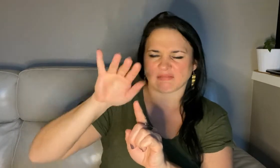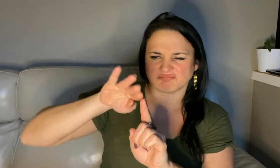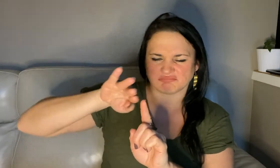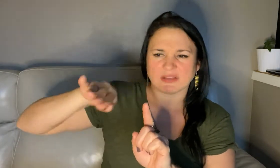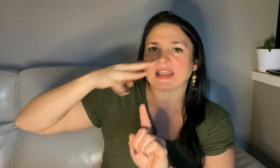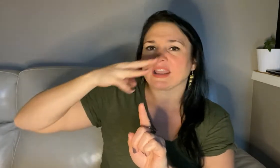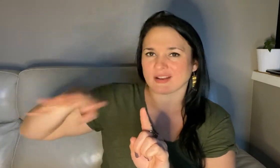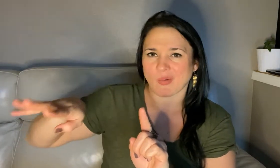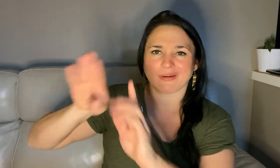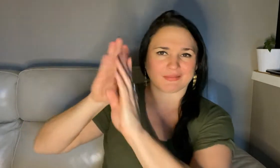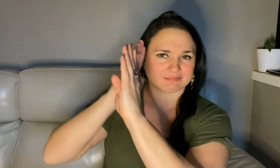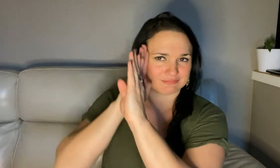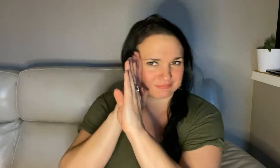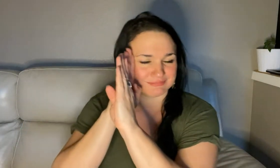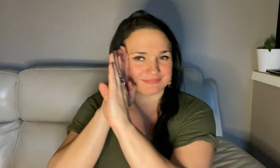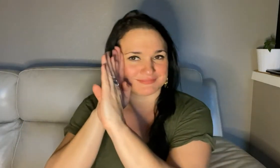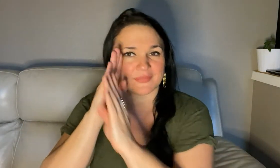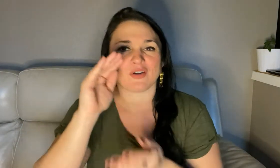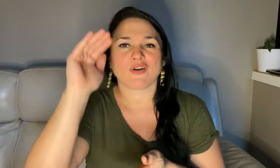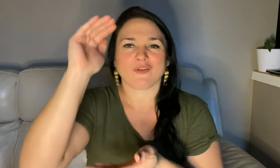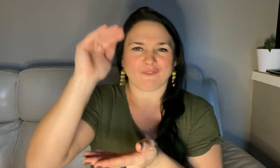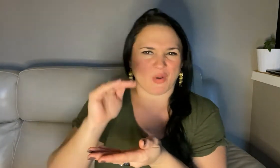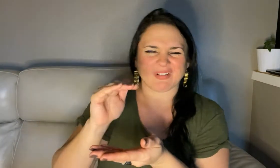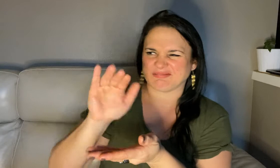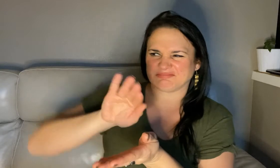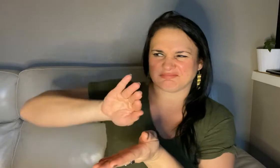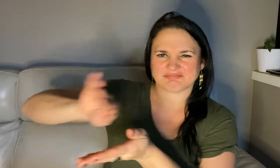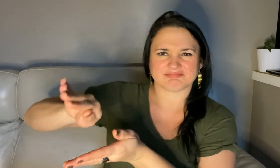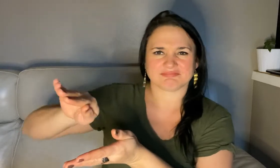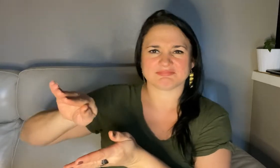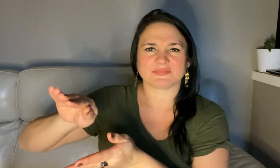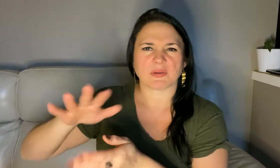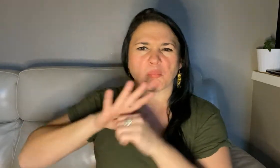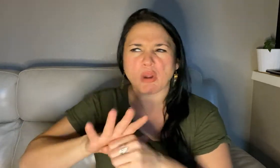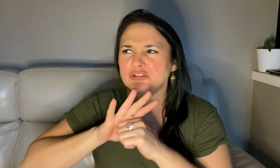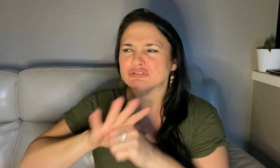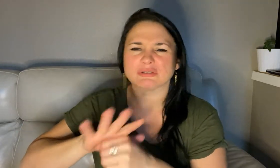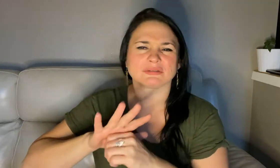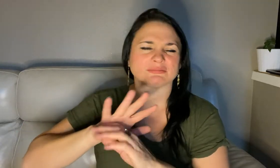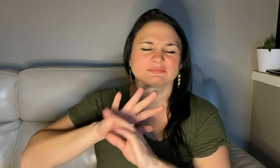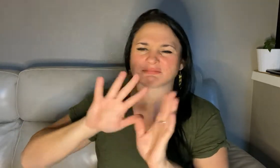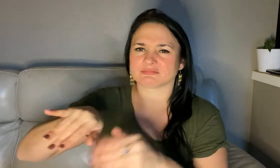wall. Just reduce all that pressure from the outside. Focus on